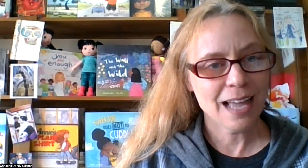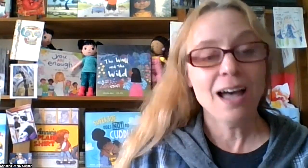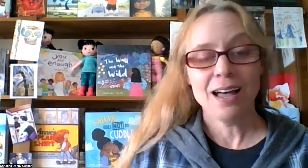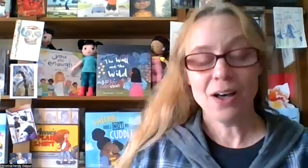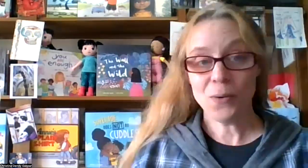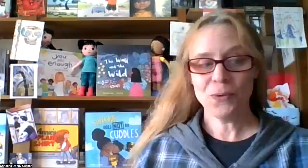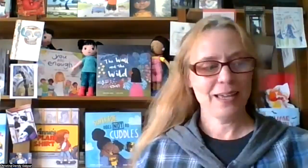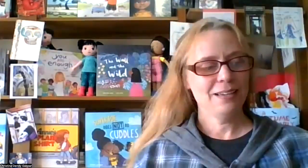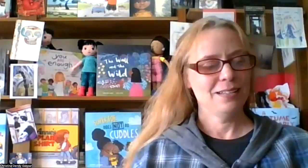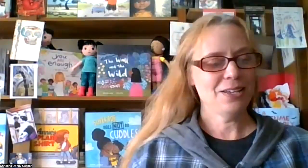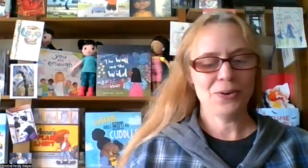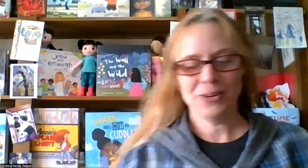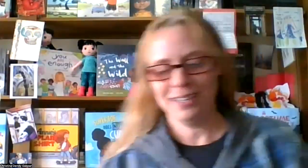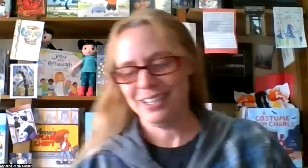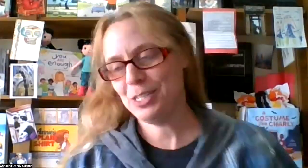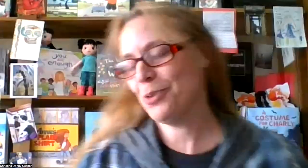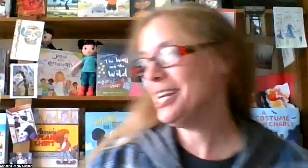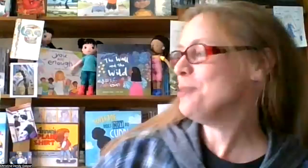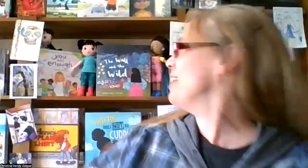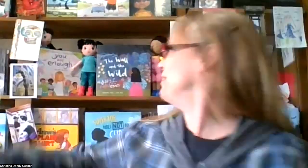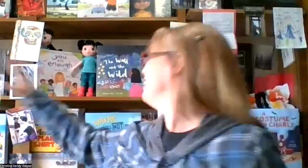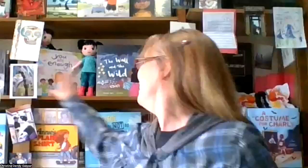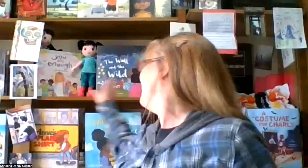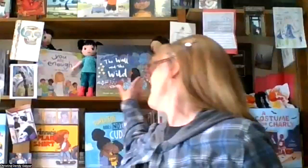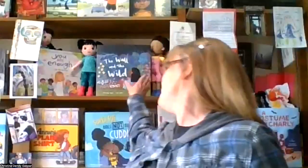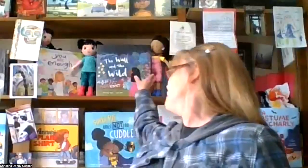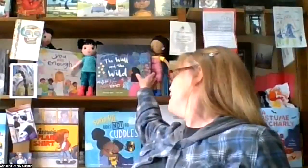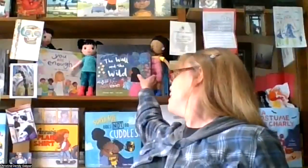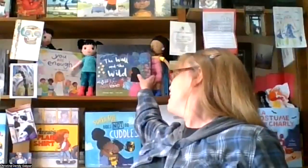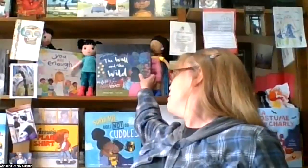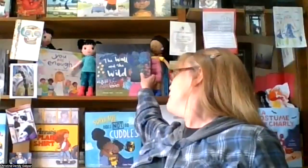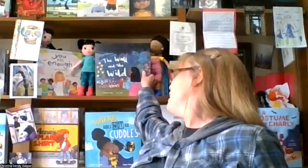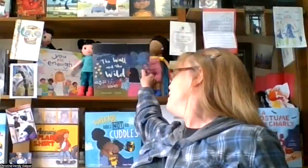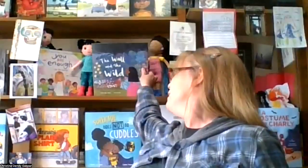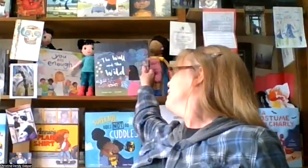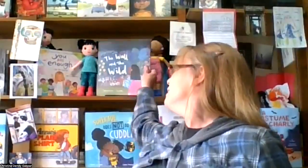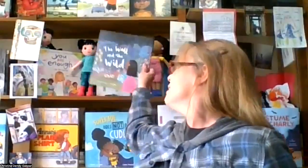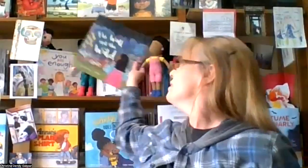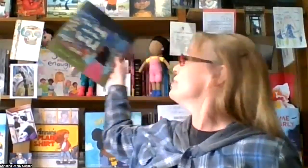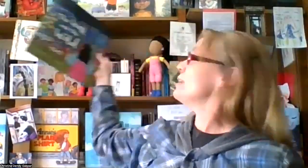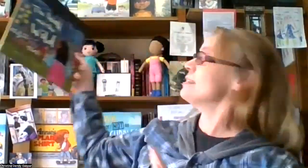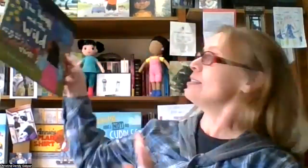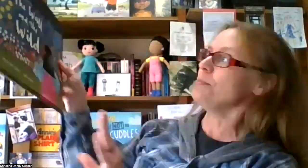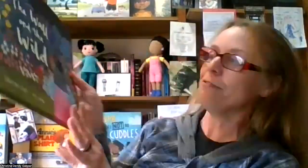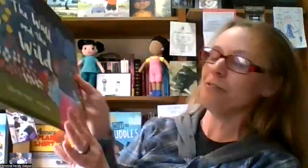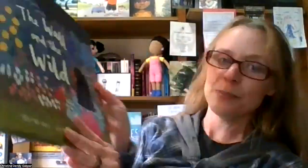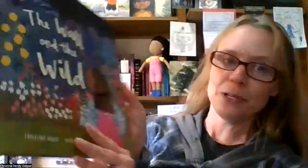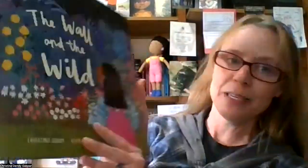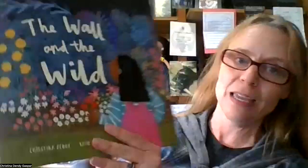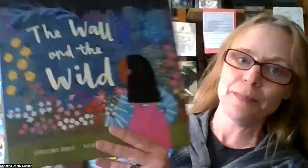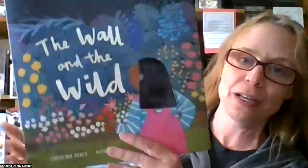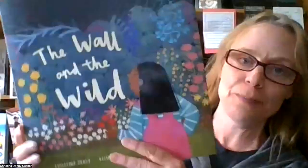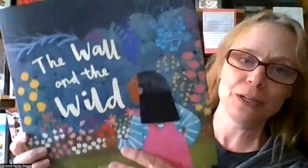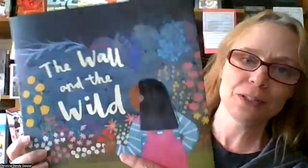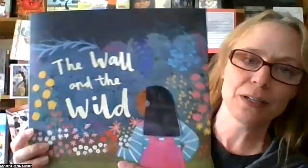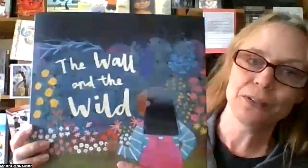Wild. Oh, okay. So you surprised me with that one. I've got that one back here. So yes, this was my first book.